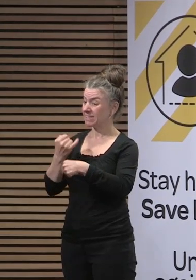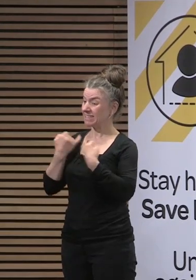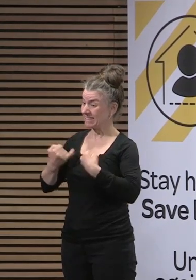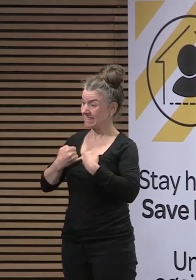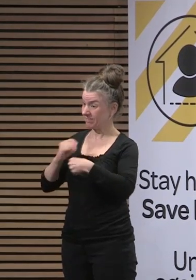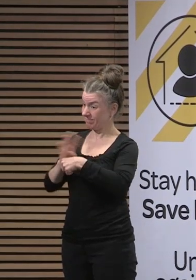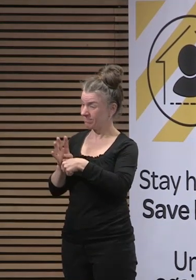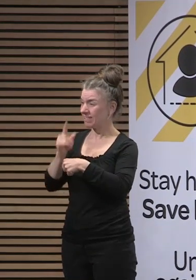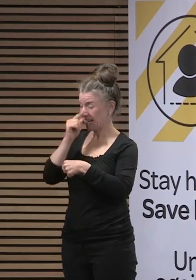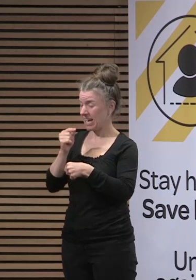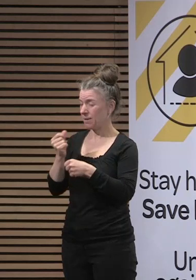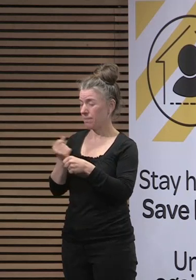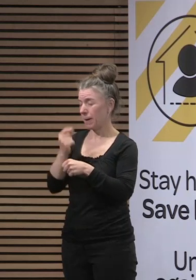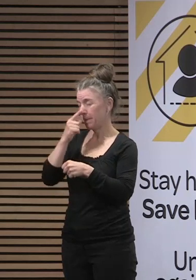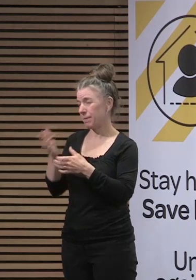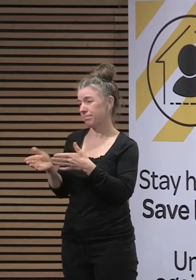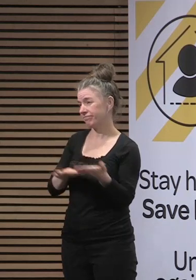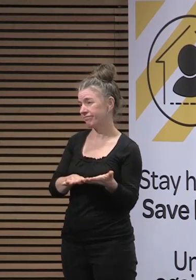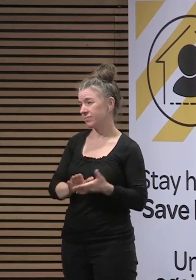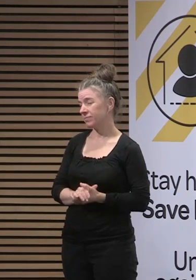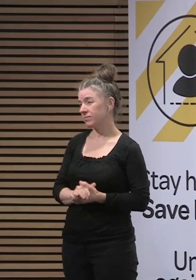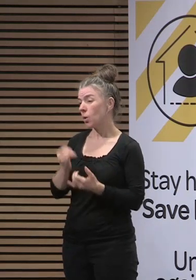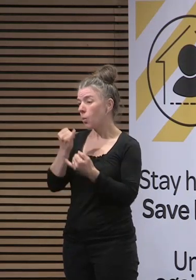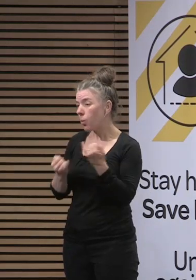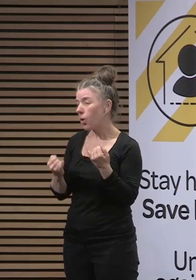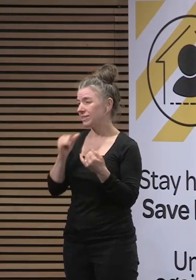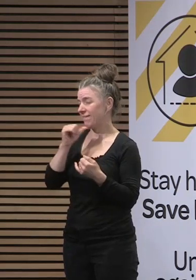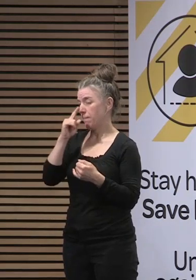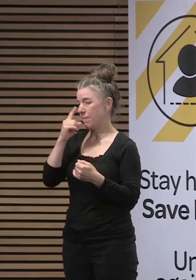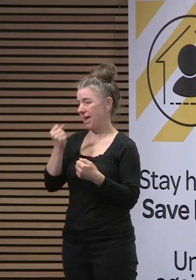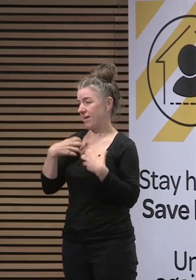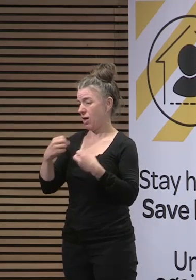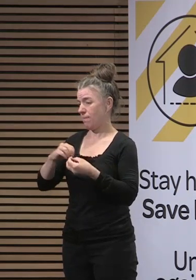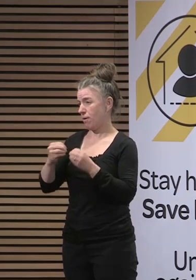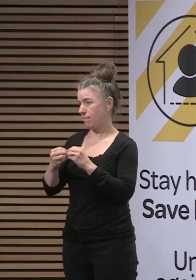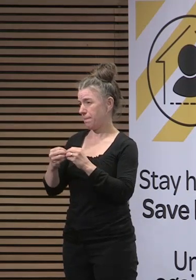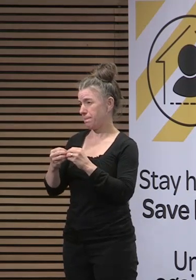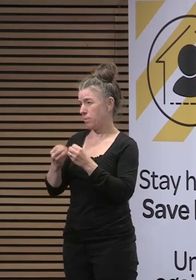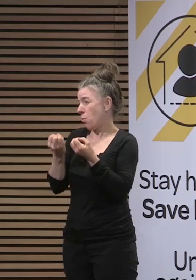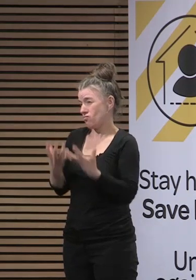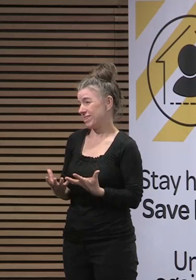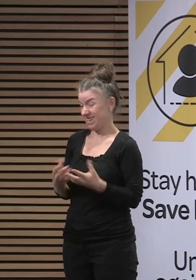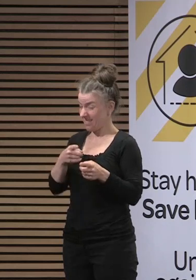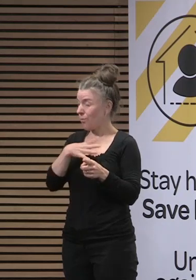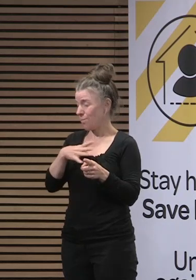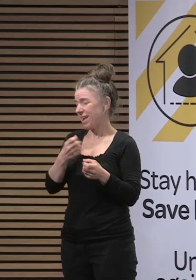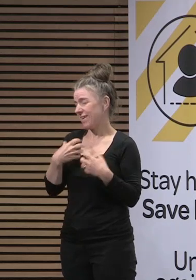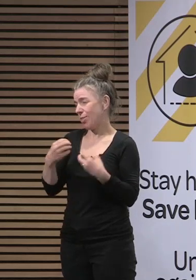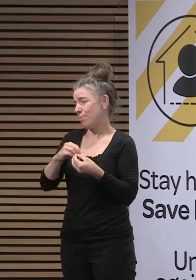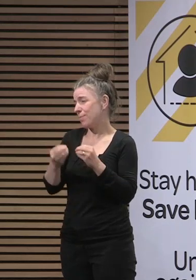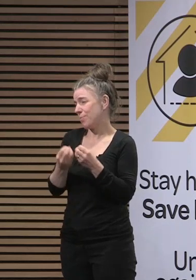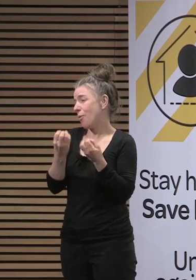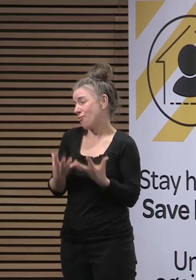but particularly for those who do have underlying health conditions, as was the case here.